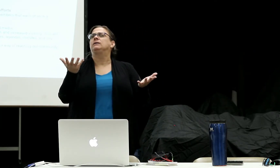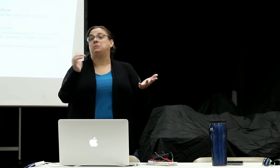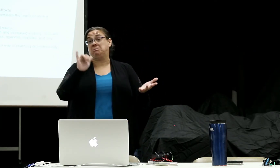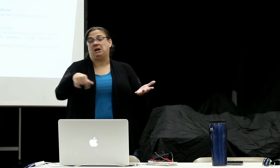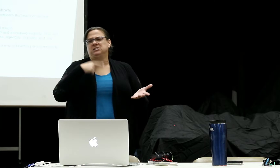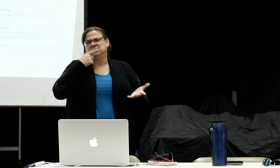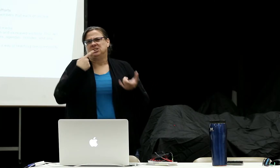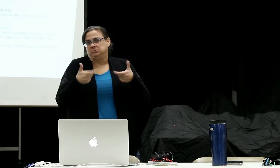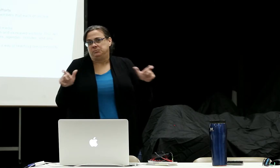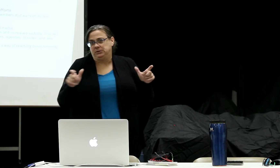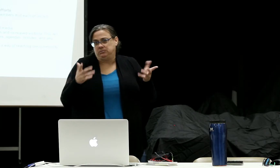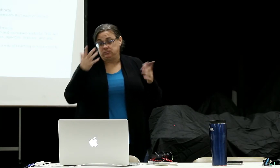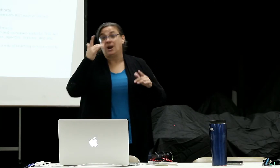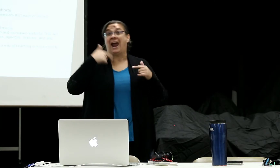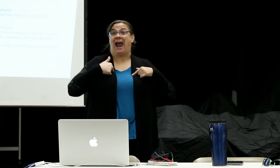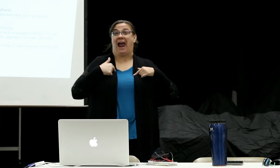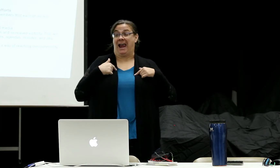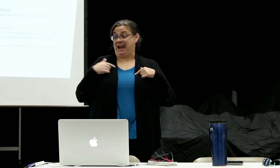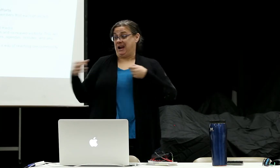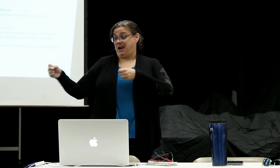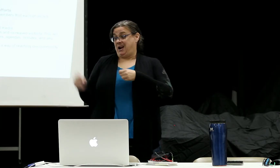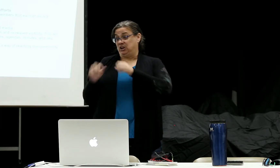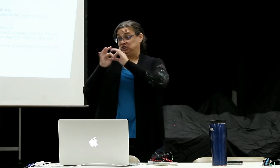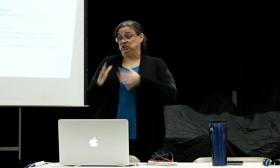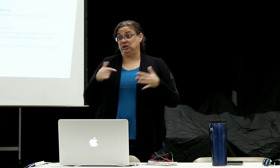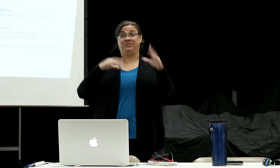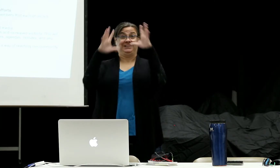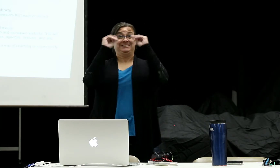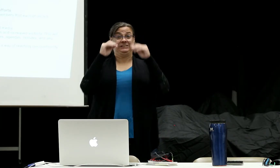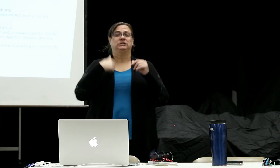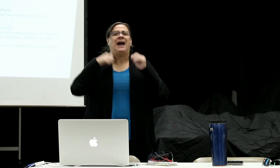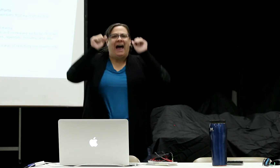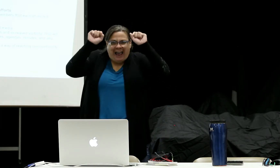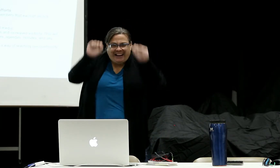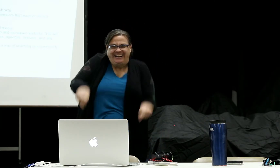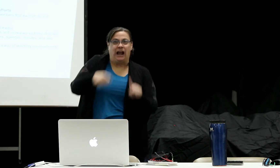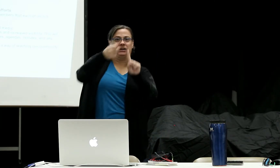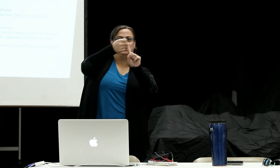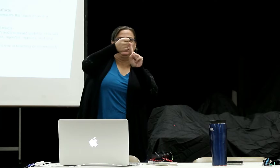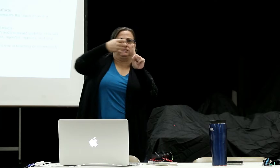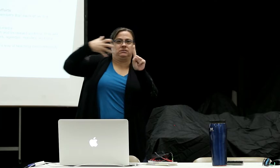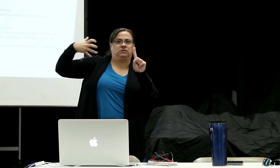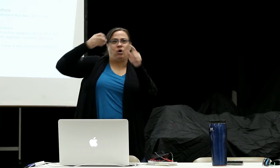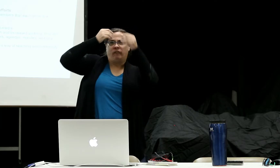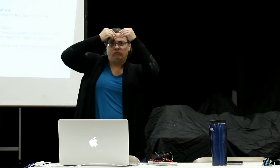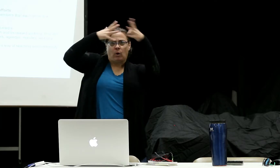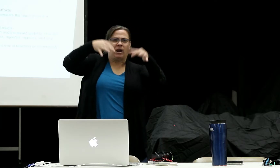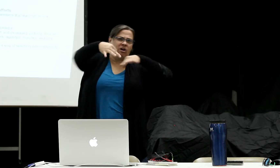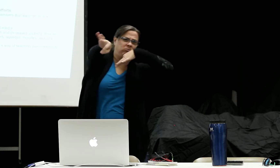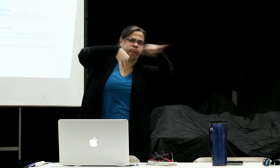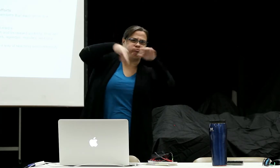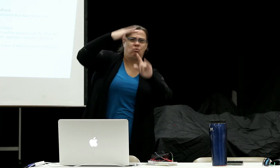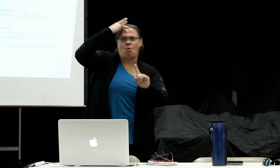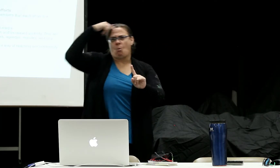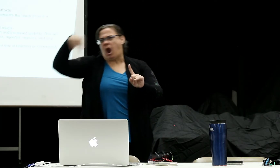times. And again, because I have all hearing students, when I had an interpreter and I was teaching, I was able to expand more on